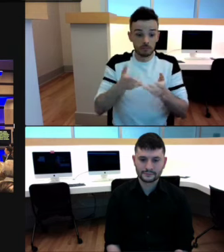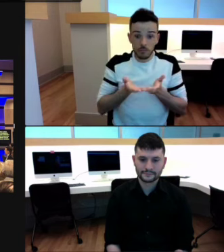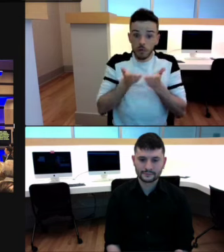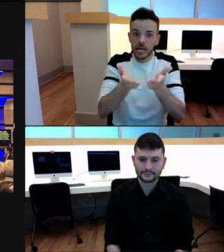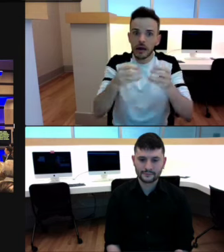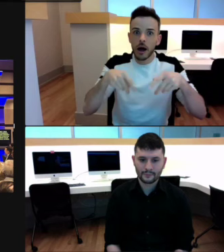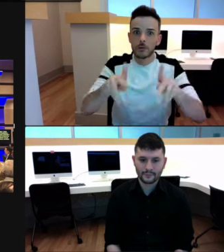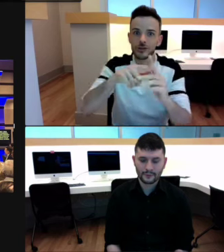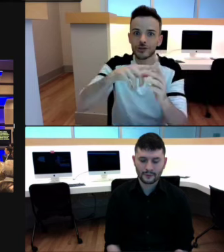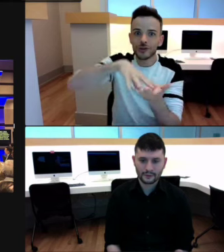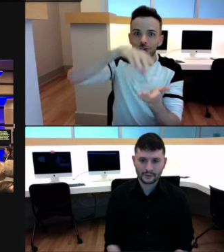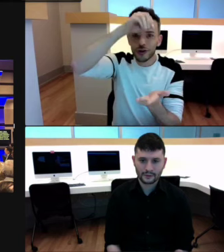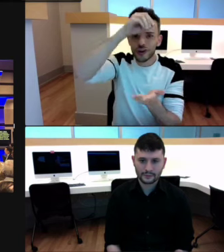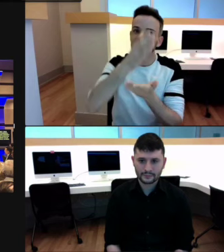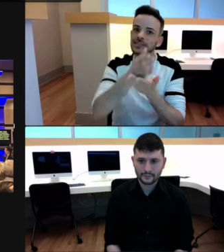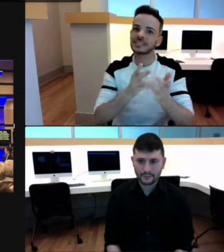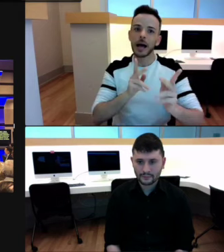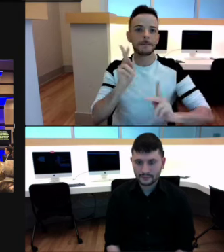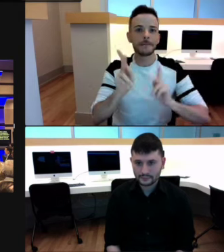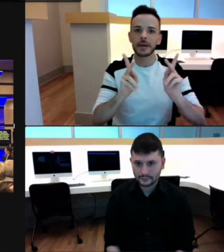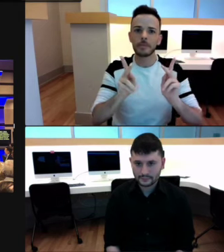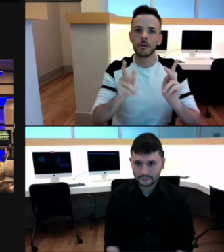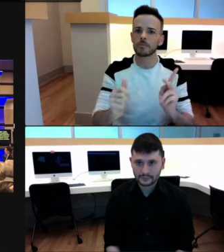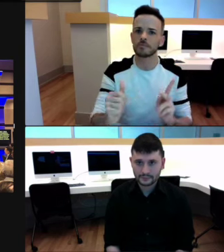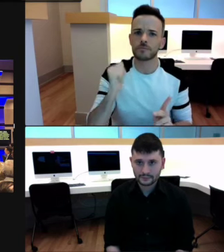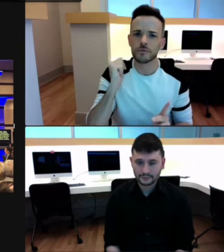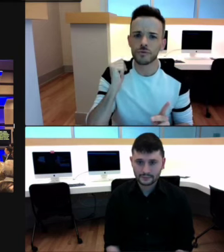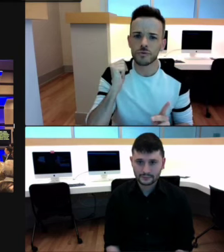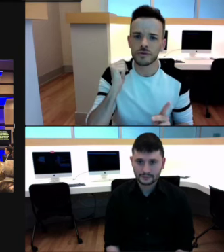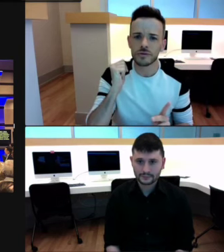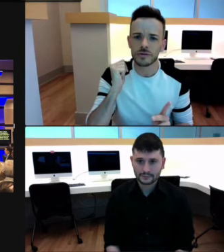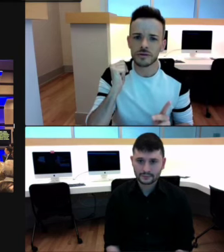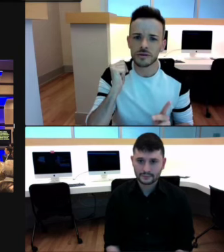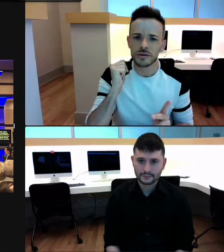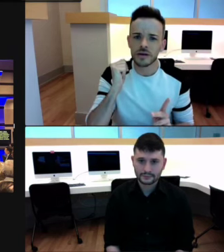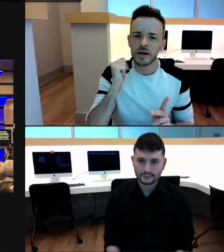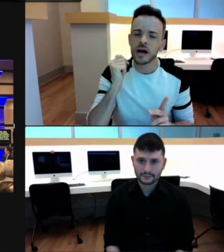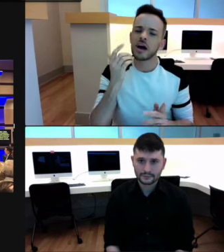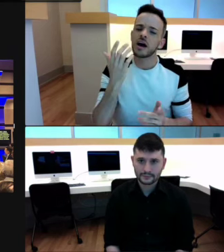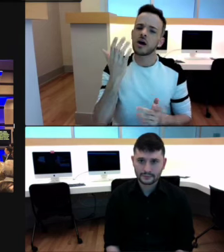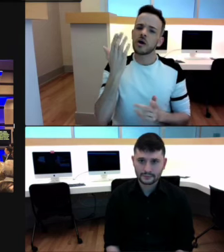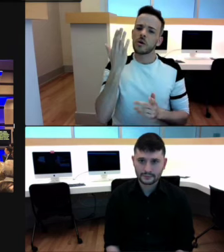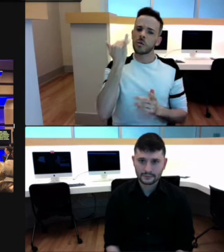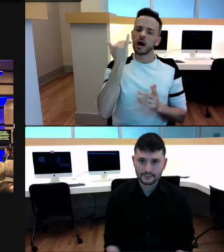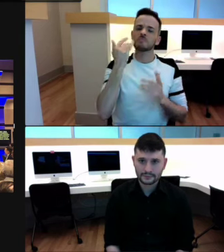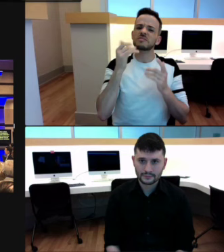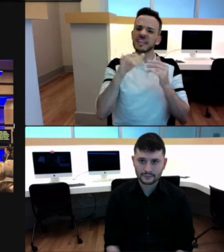safe space and presented the opportunity to learn, some people still refused.